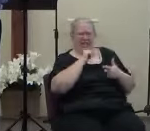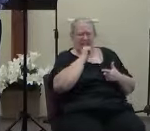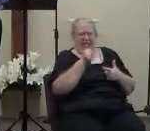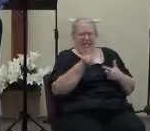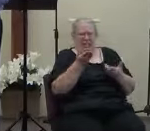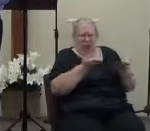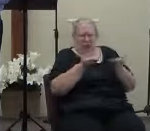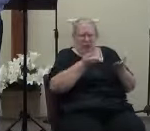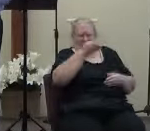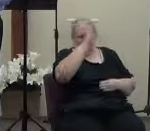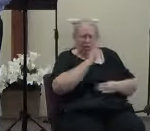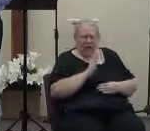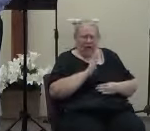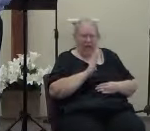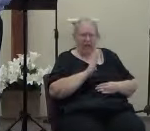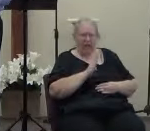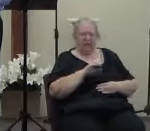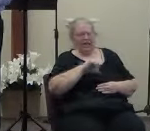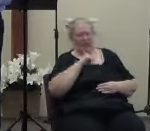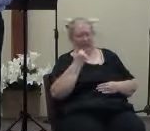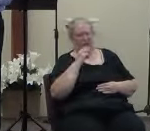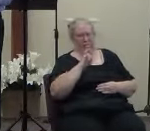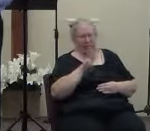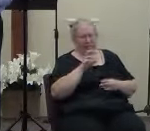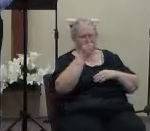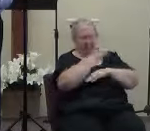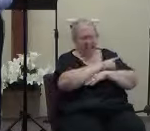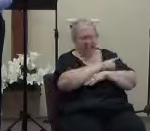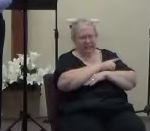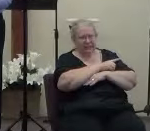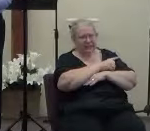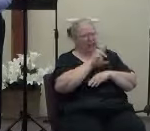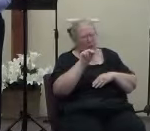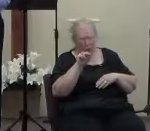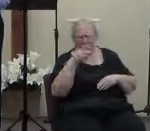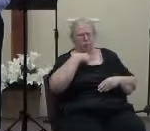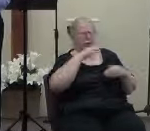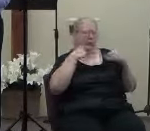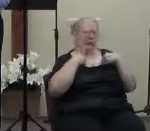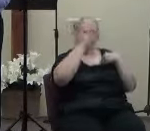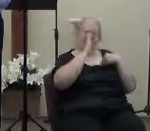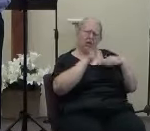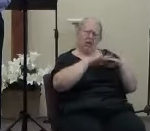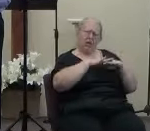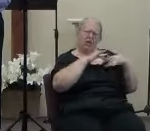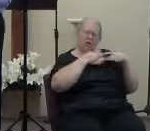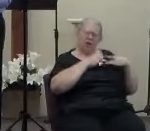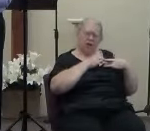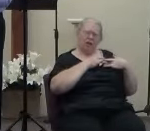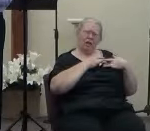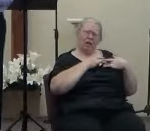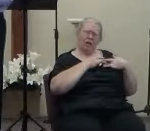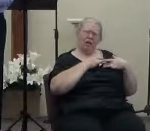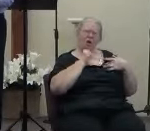good. We're to have him on our heart every day. Is it only for bowing one's head like a